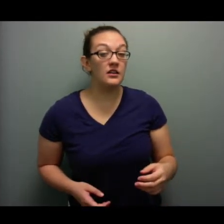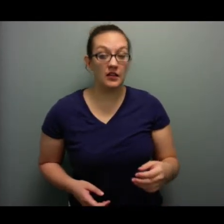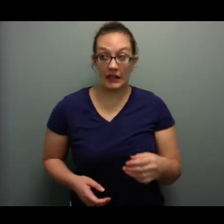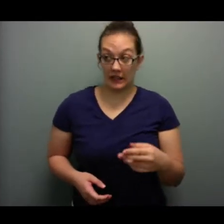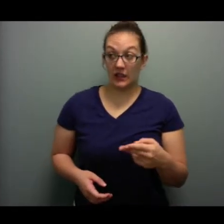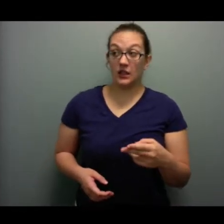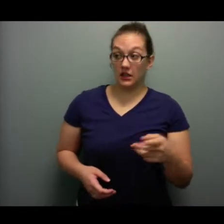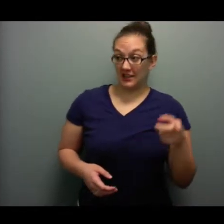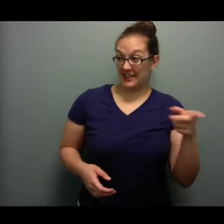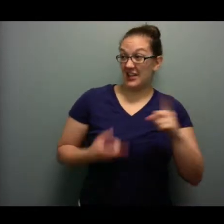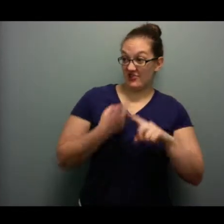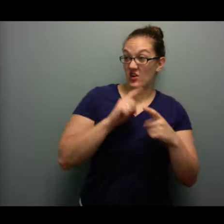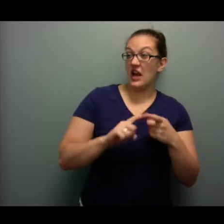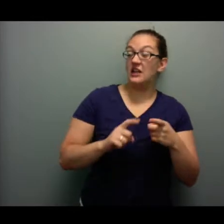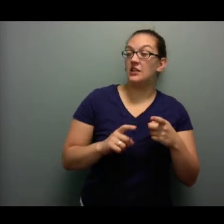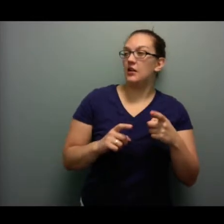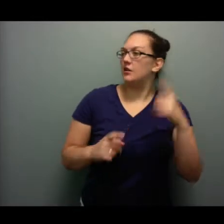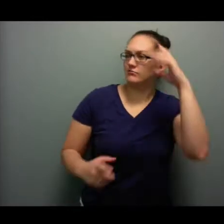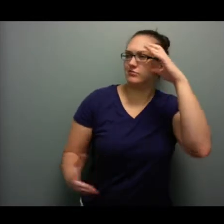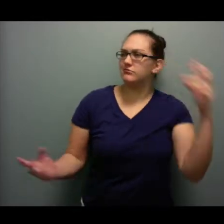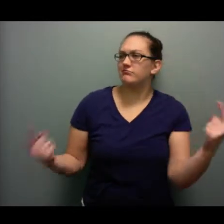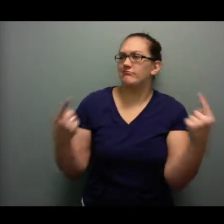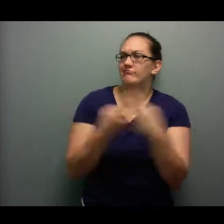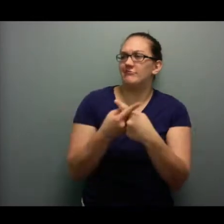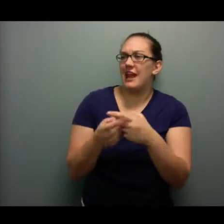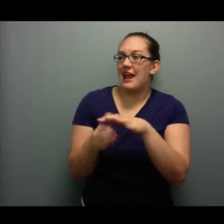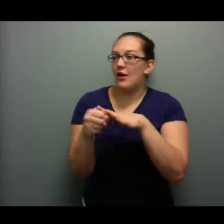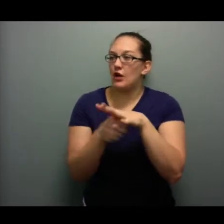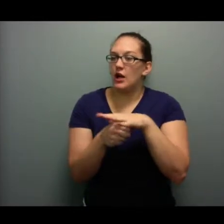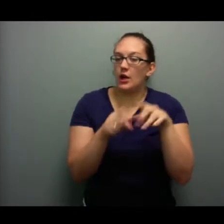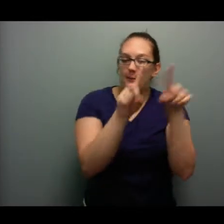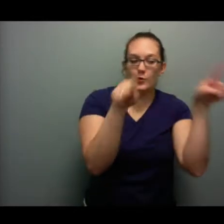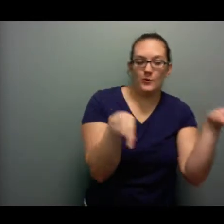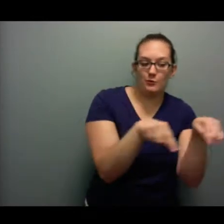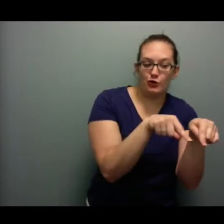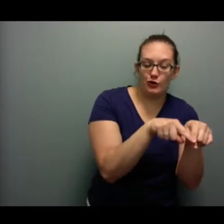He confused the area and perimeter. Can you explain a little more?